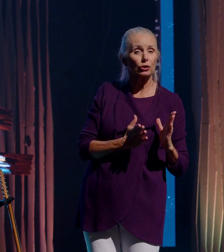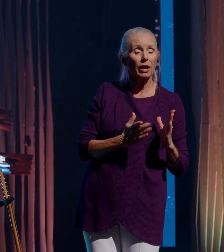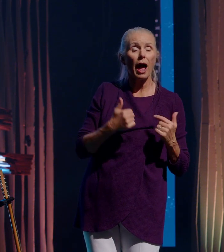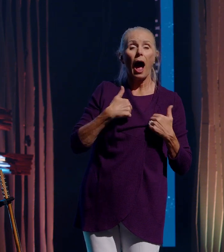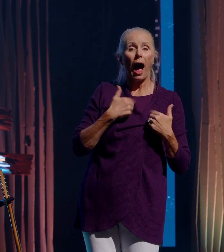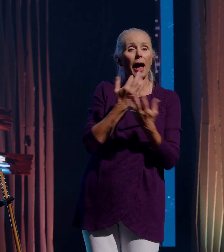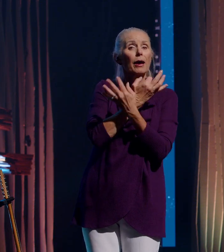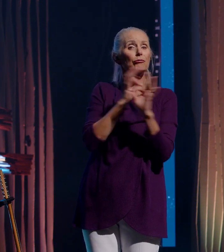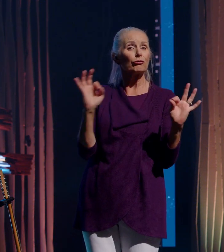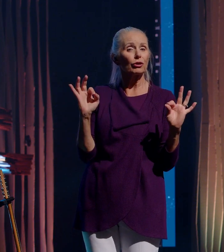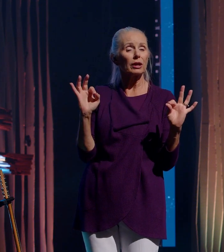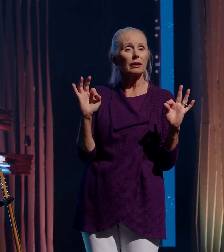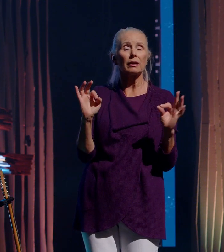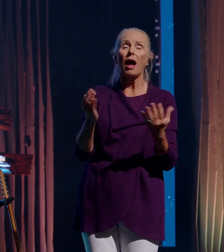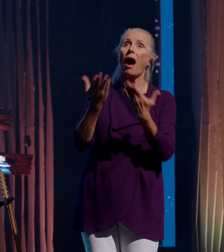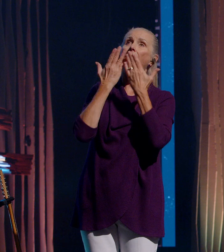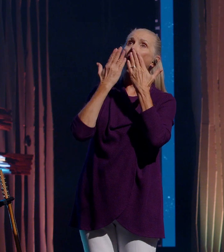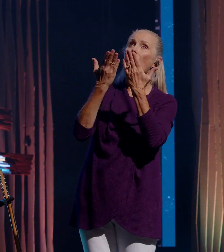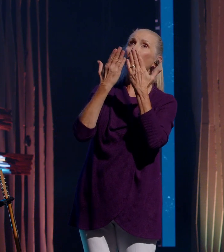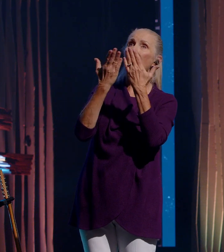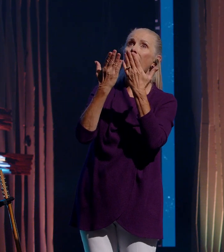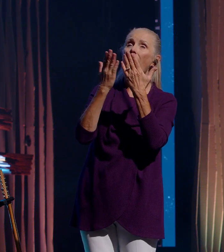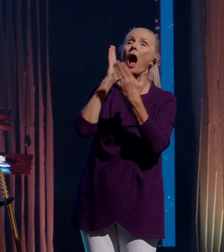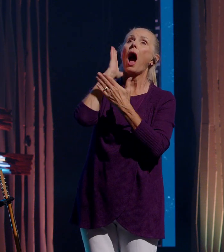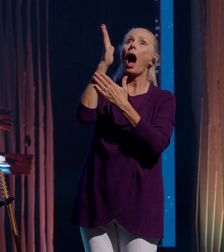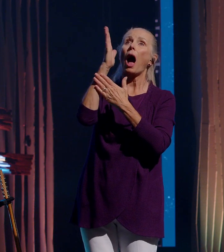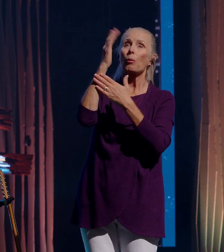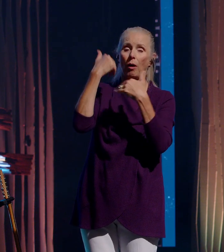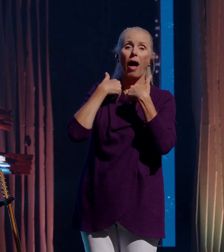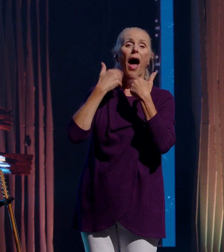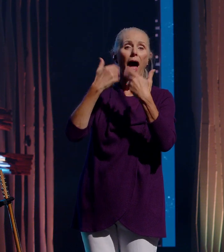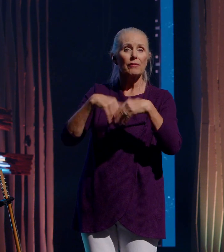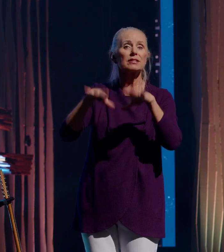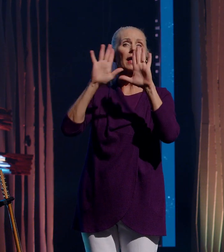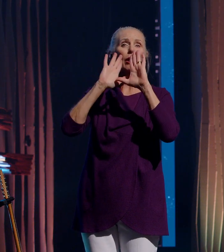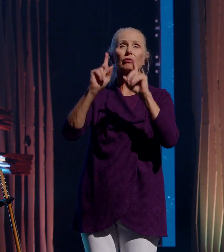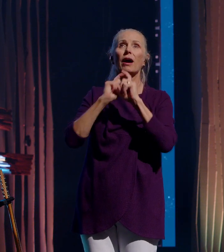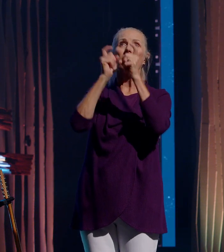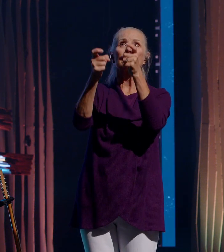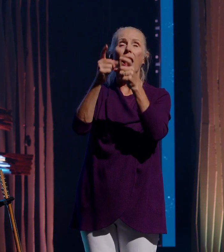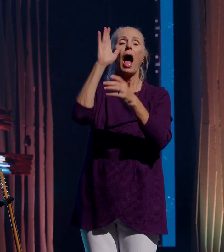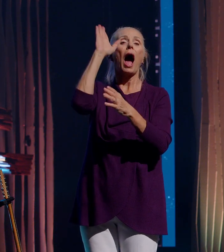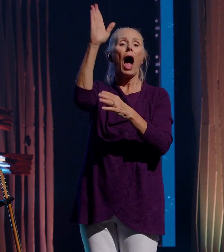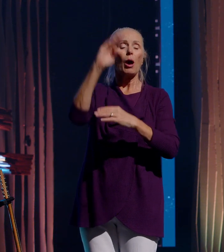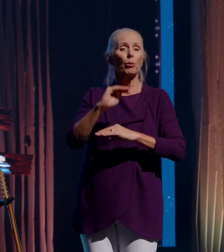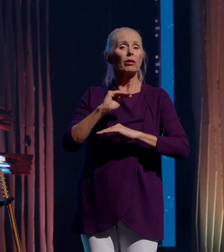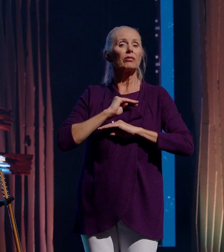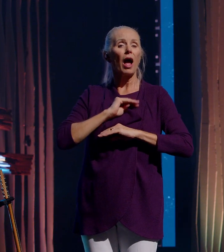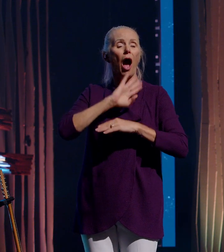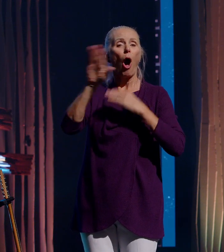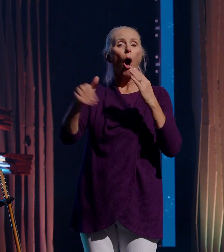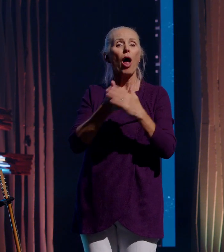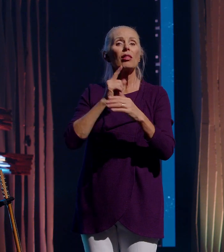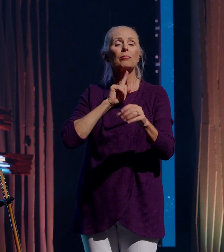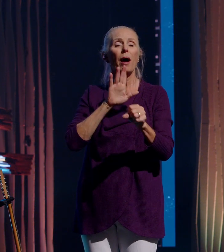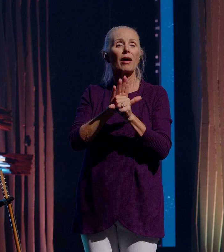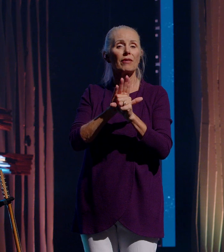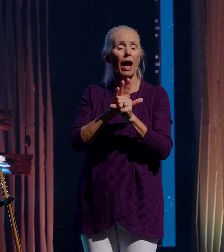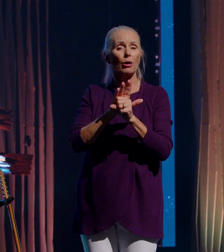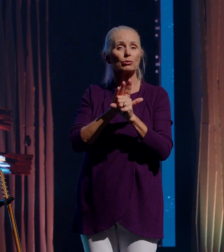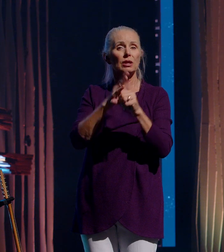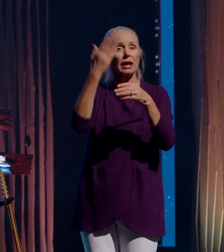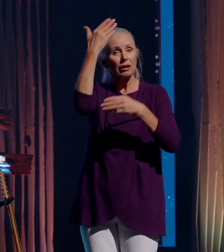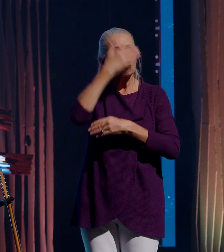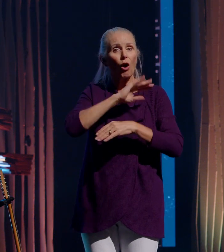will sacrifice a thank offering to you and call on the name of the Lord. I will fulfill my vows to the Lord in the presence of all his people. In